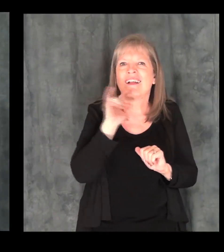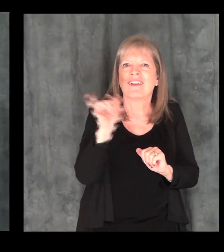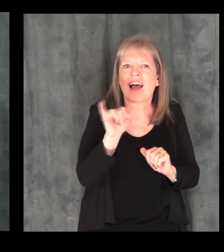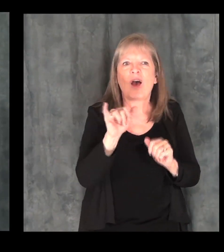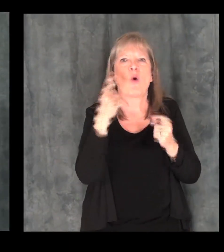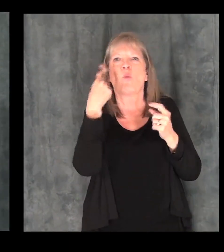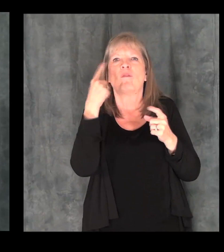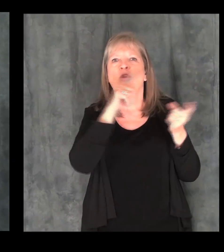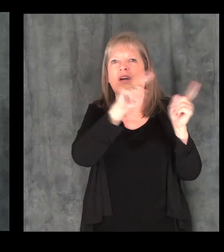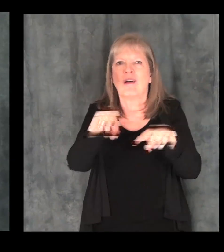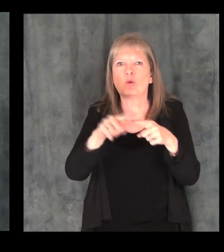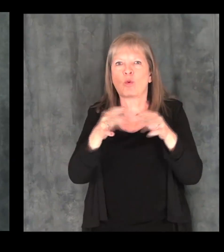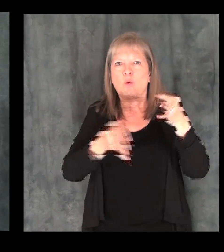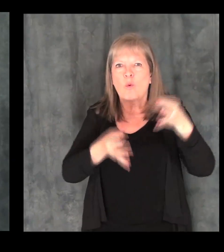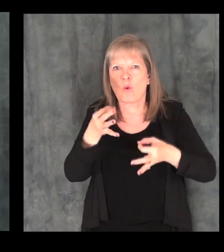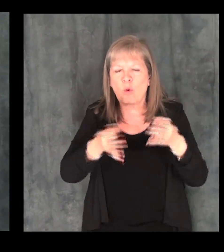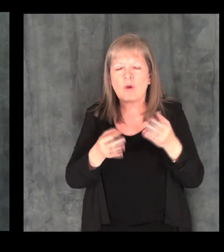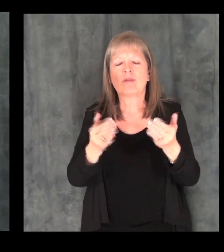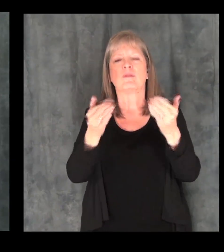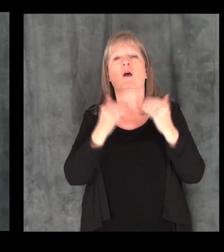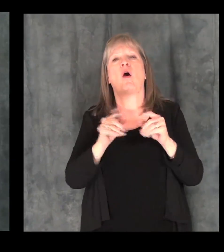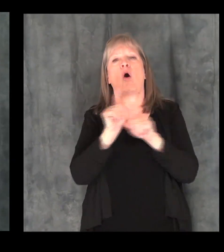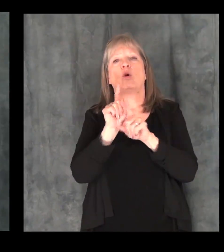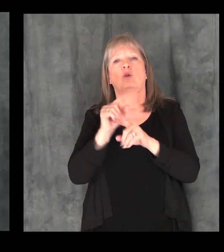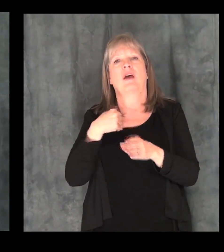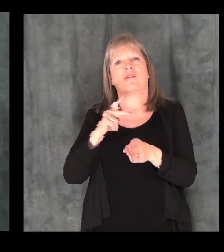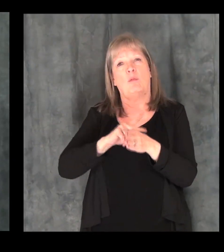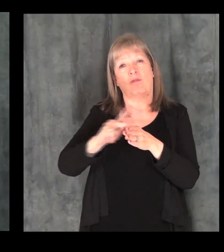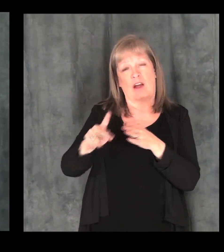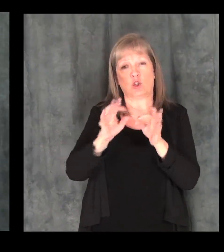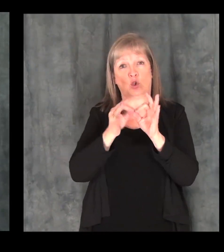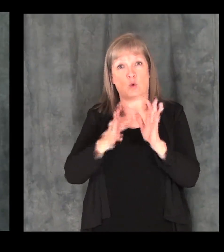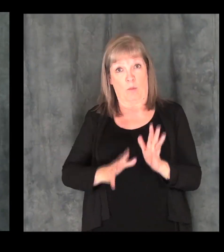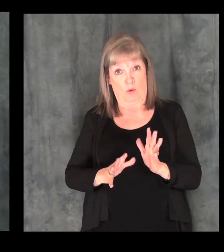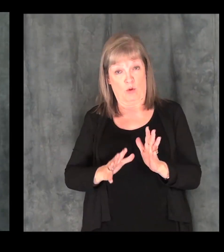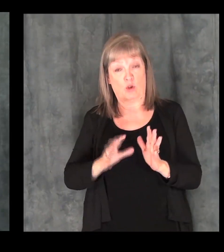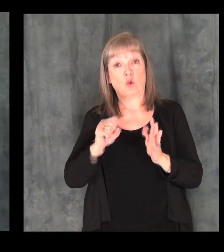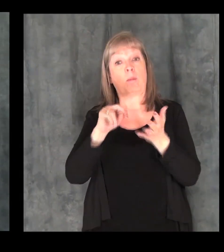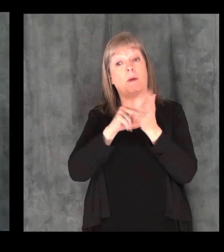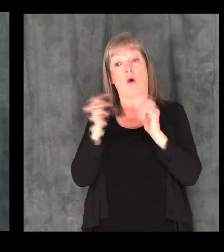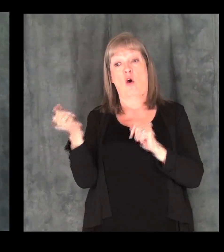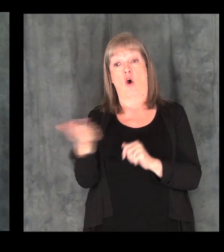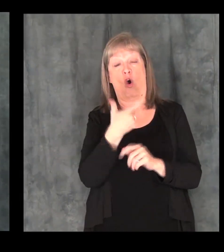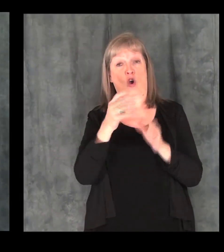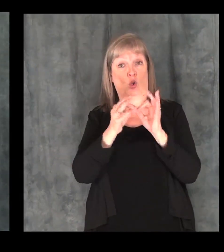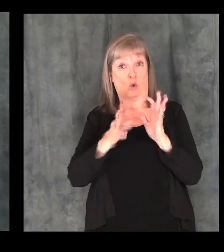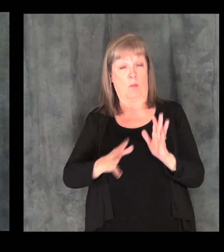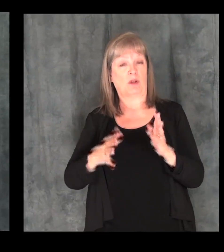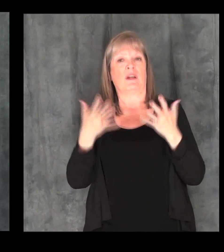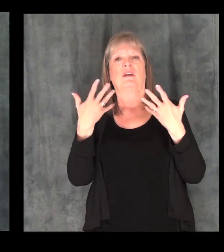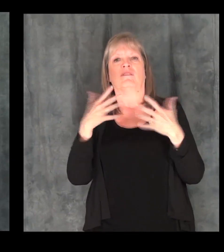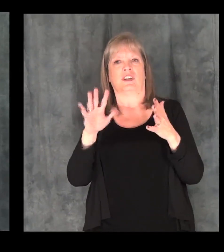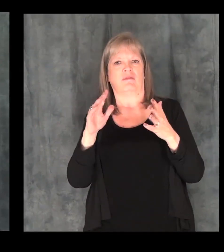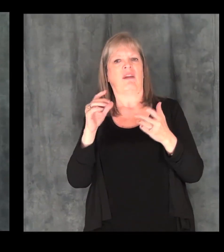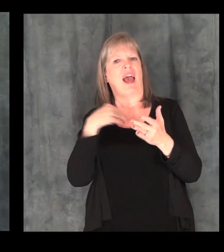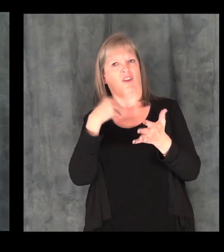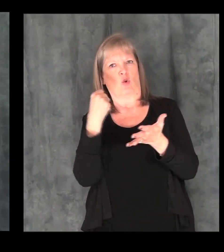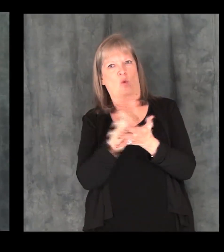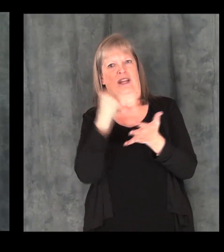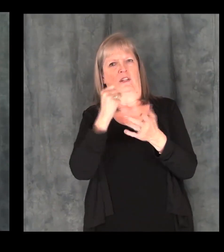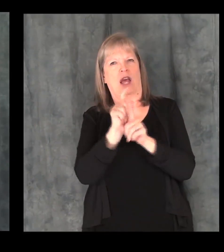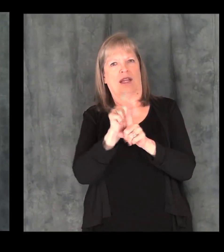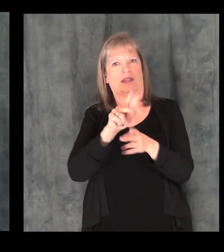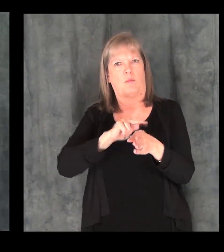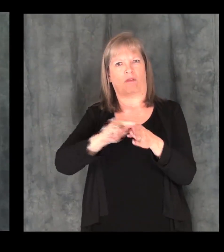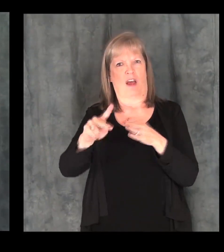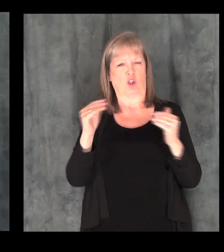the courtroom. We also had professional interpreters, so all of the interpreters that we had were accredited at that professional level,